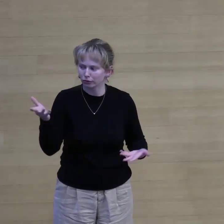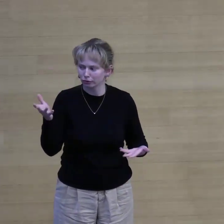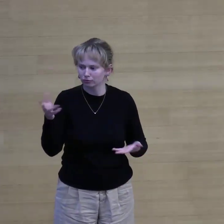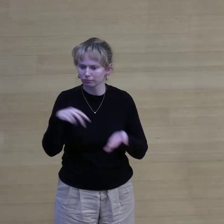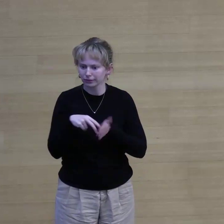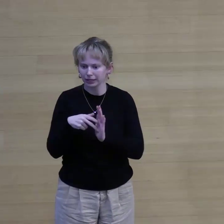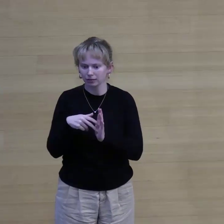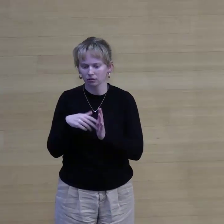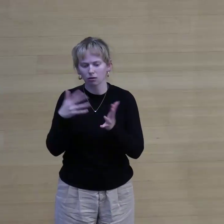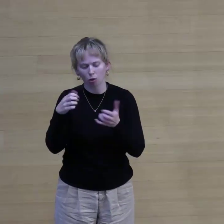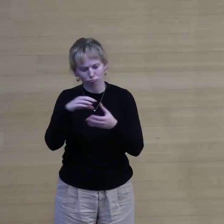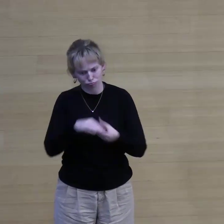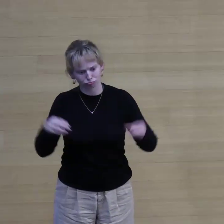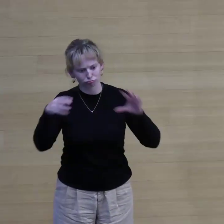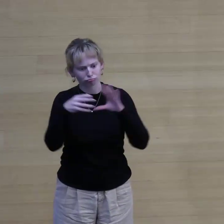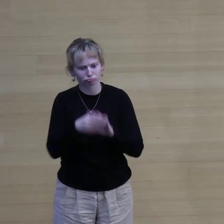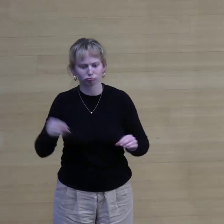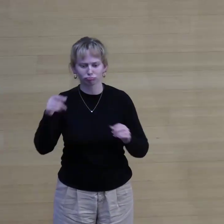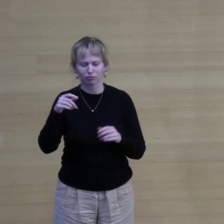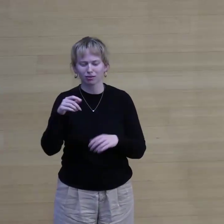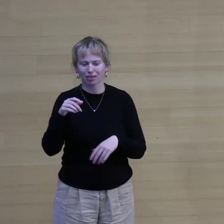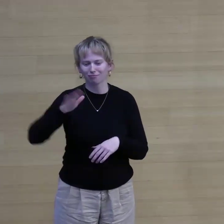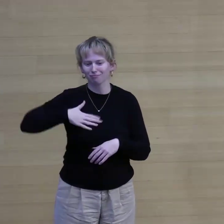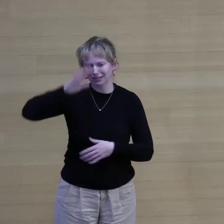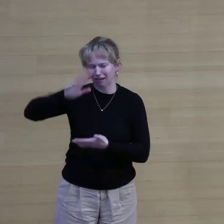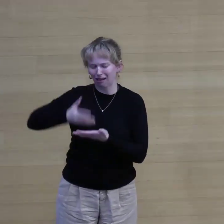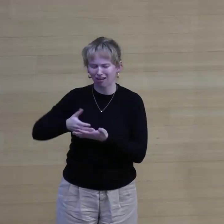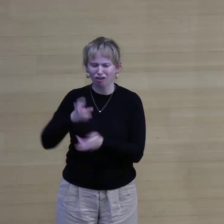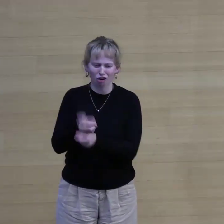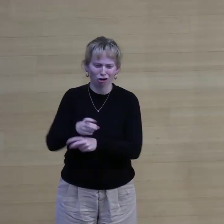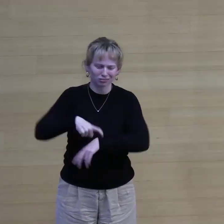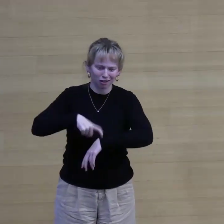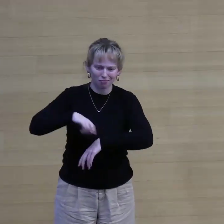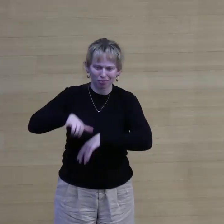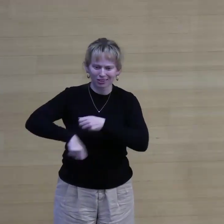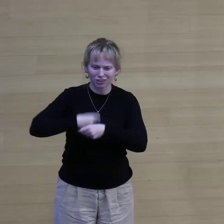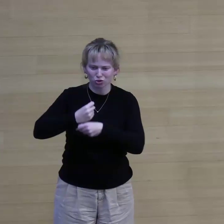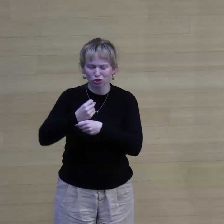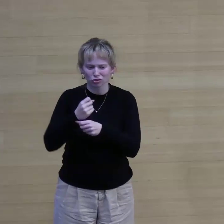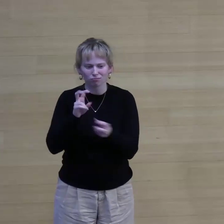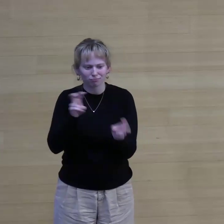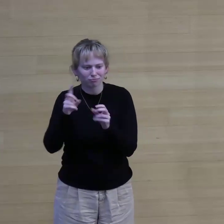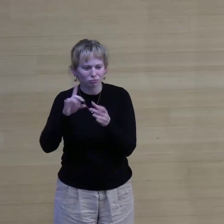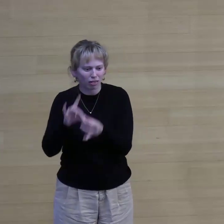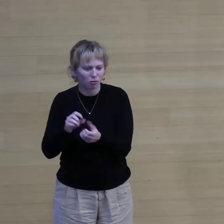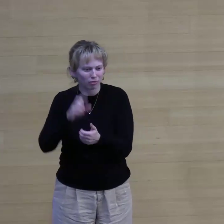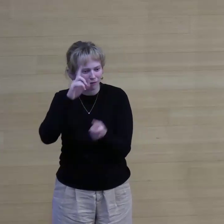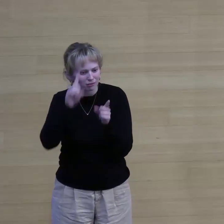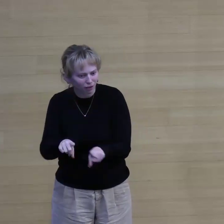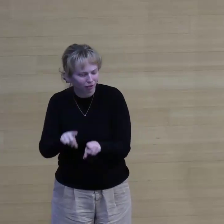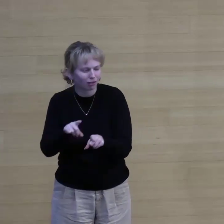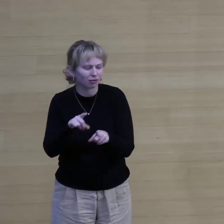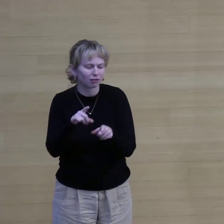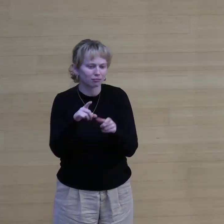wanted to tell them this story. And he had had a really rough year, and there was some issues around consent, and there was some